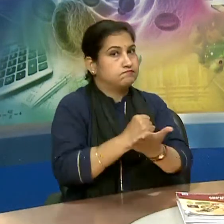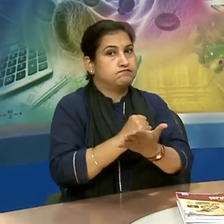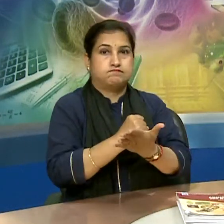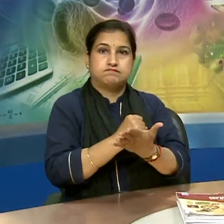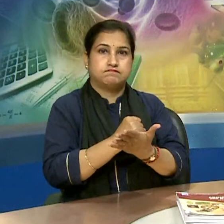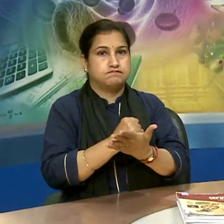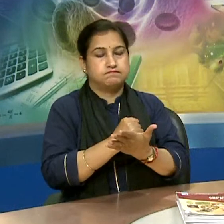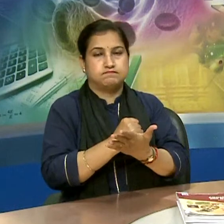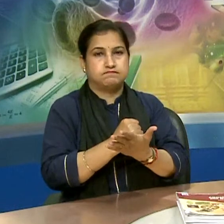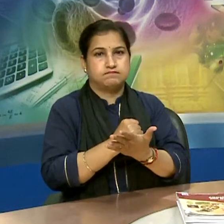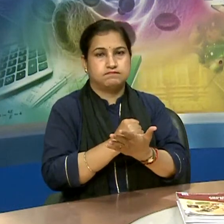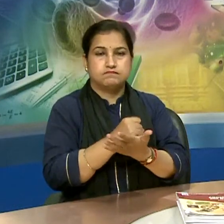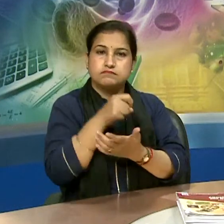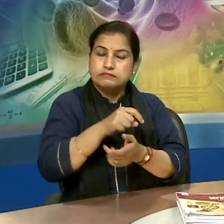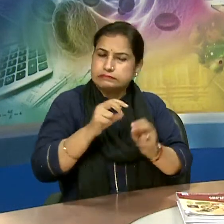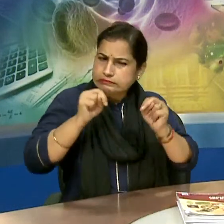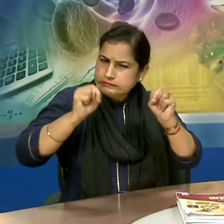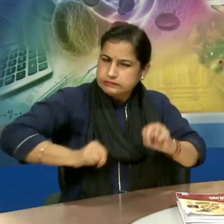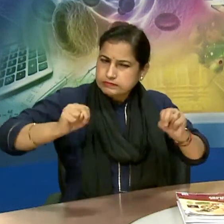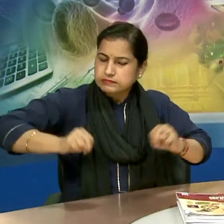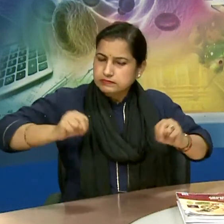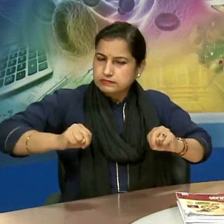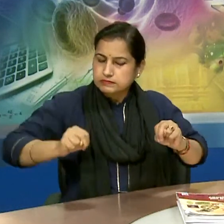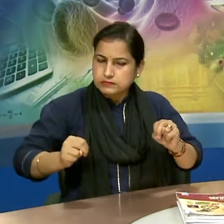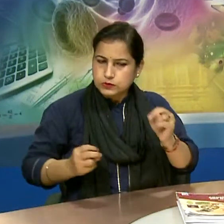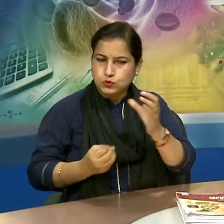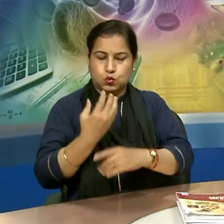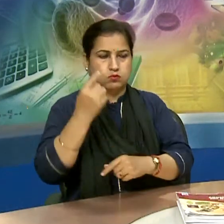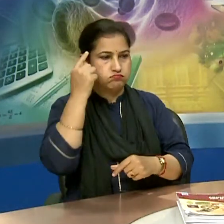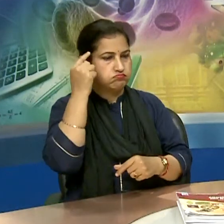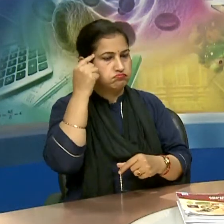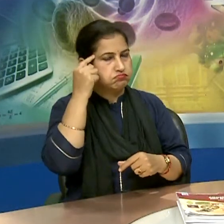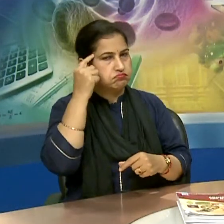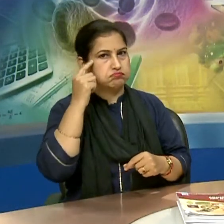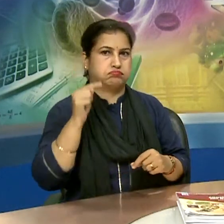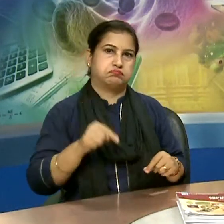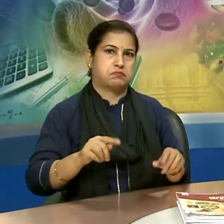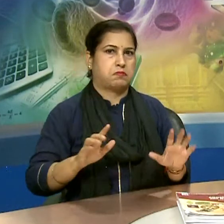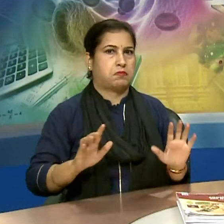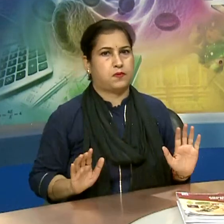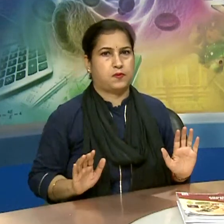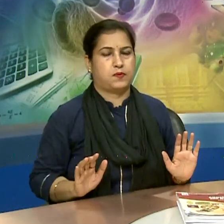the need for exact measurement was felt.